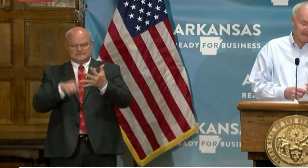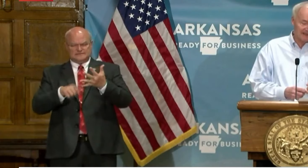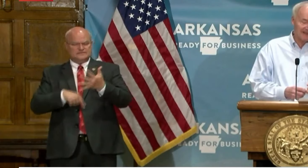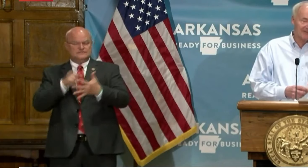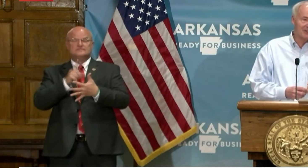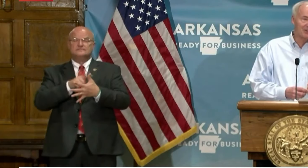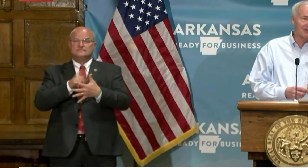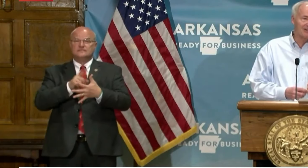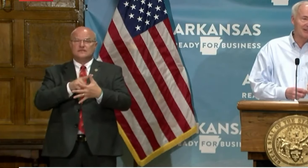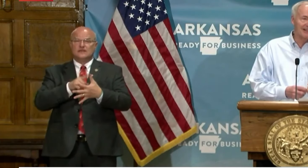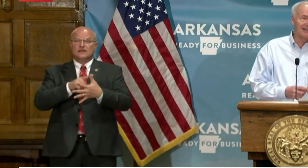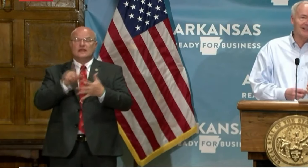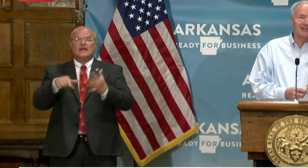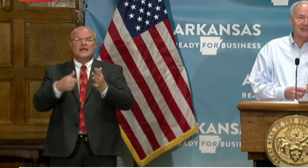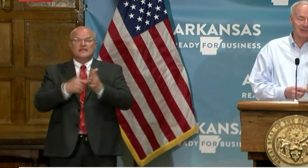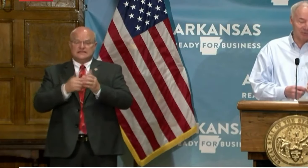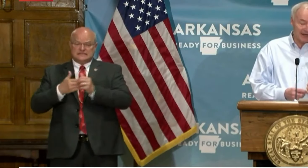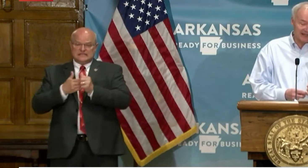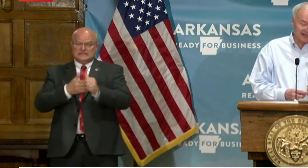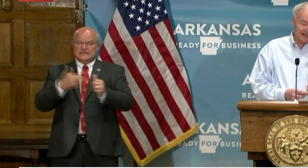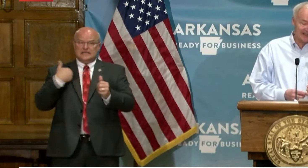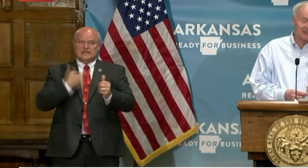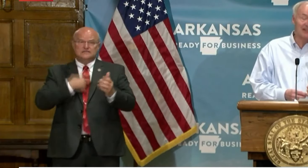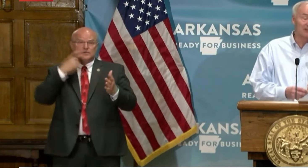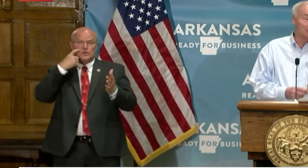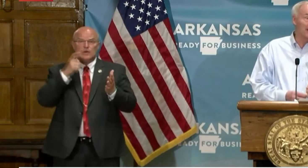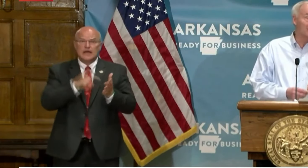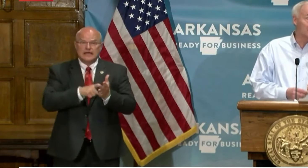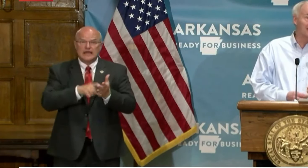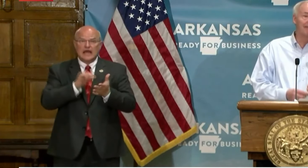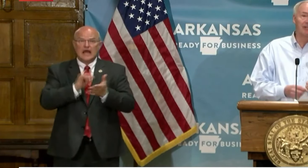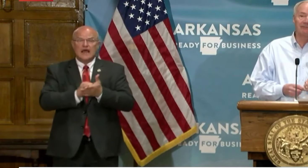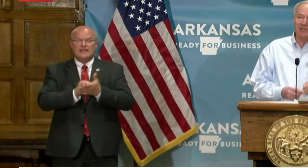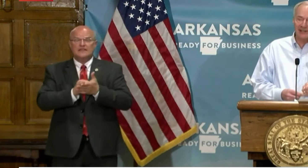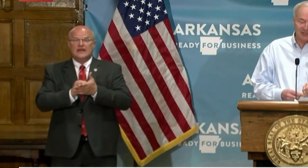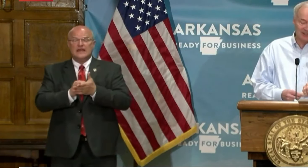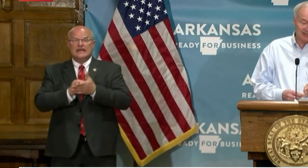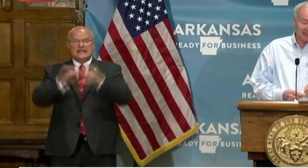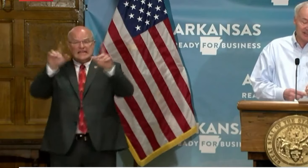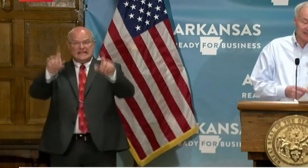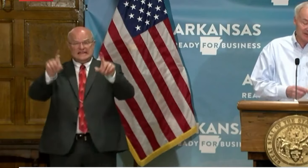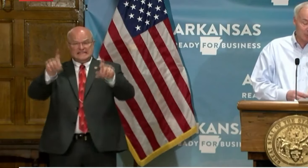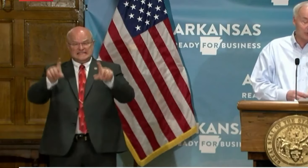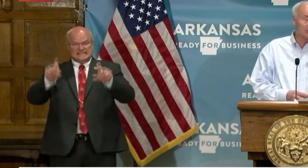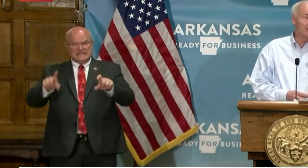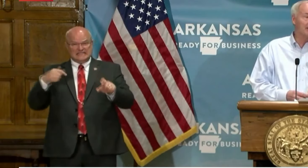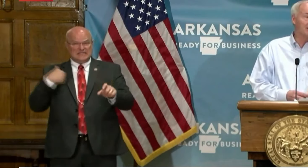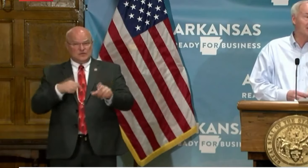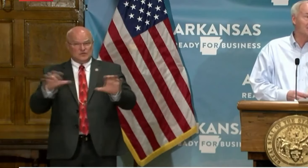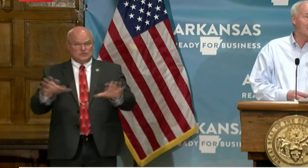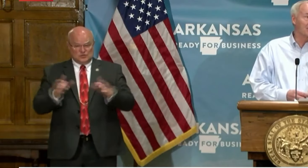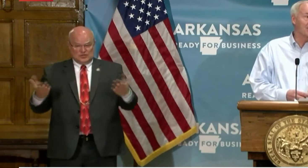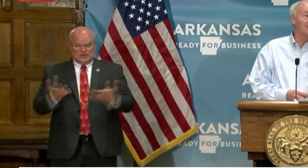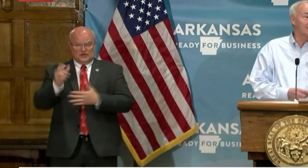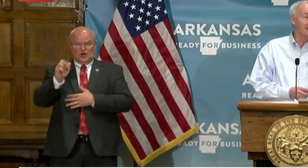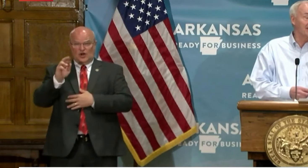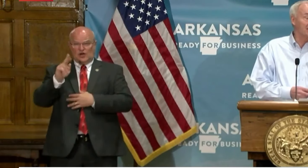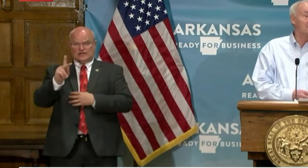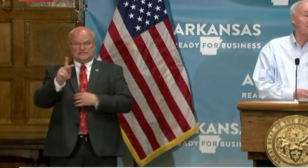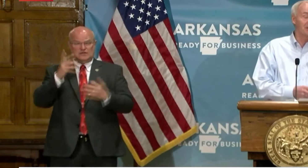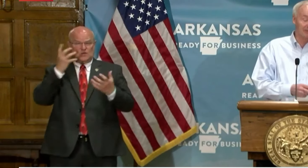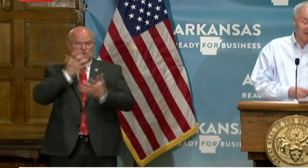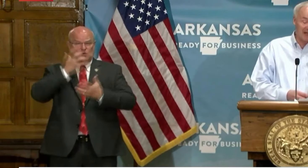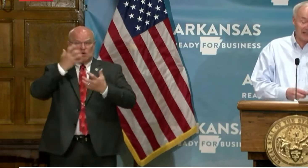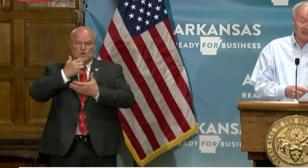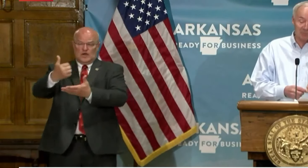First, this should lead us to recognize that the record level of testing that we're doing in Arkansas